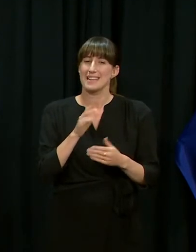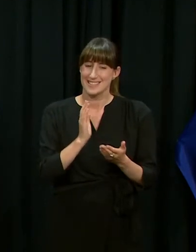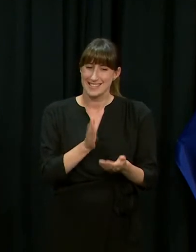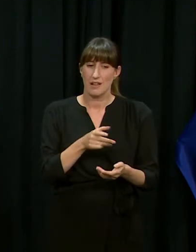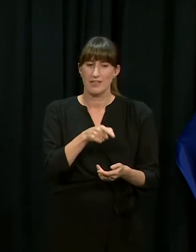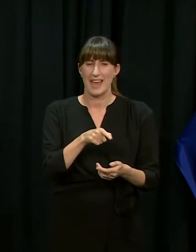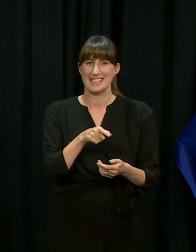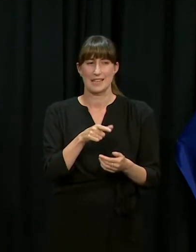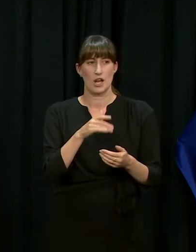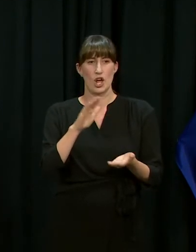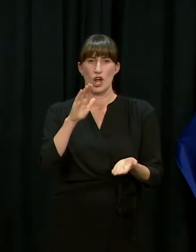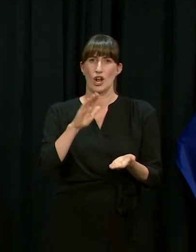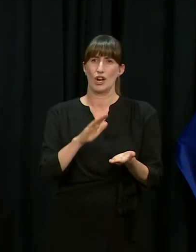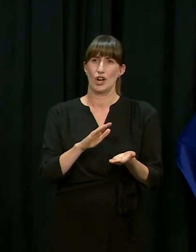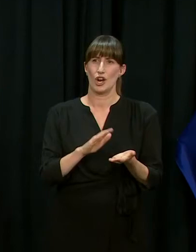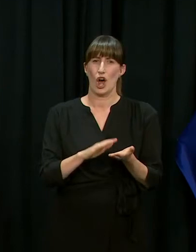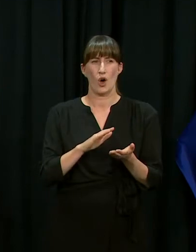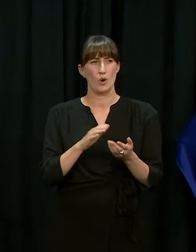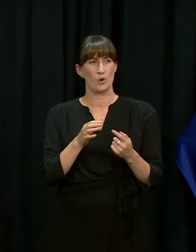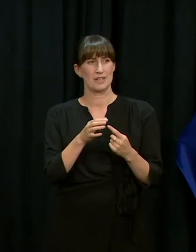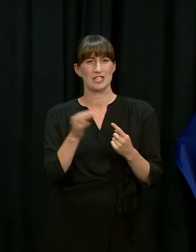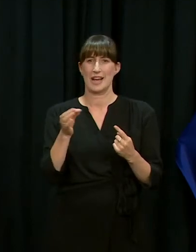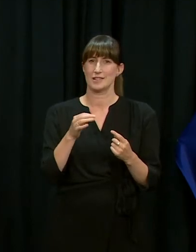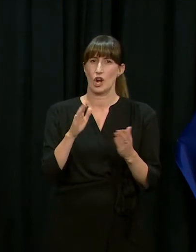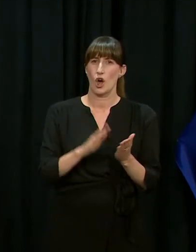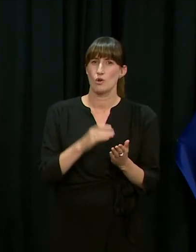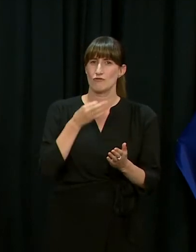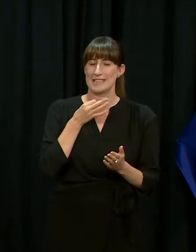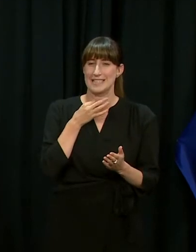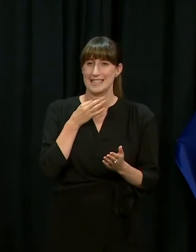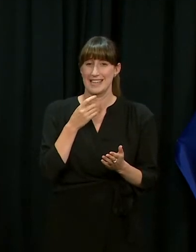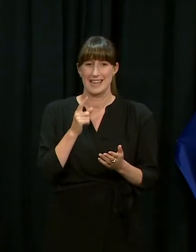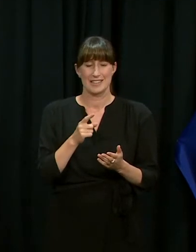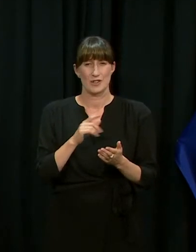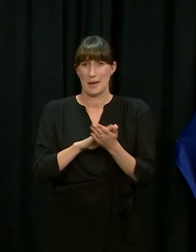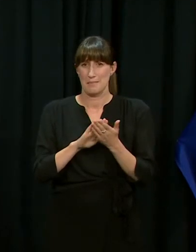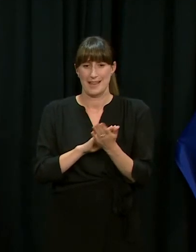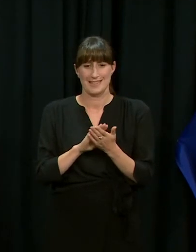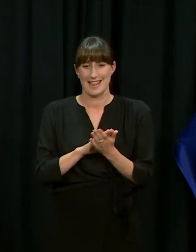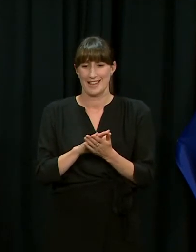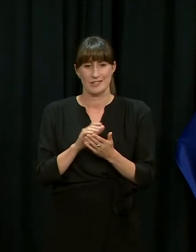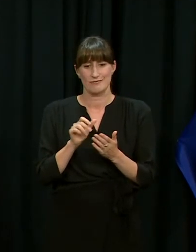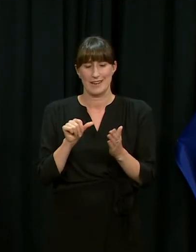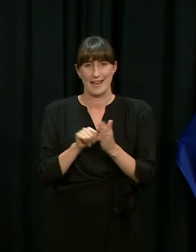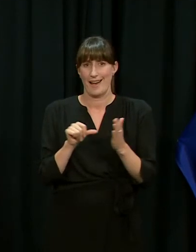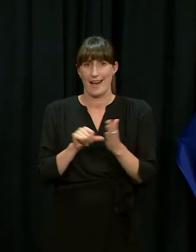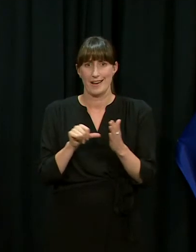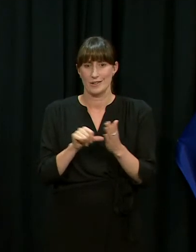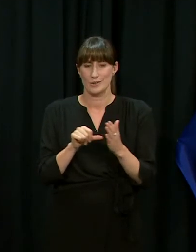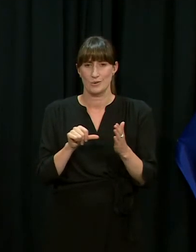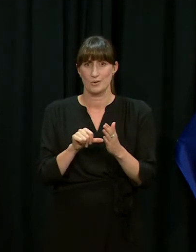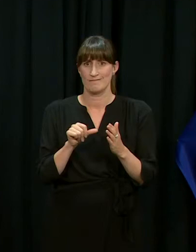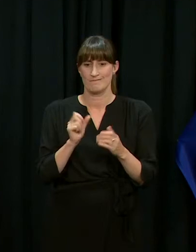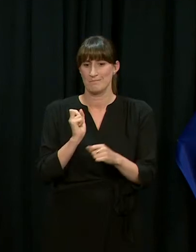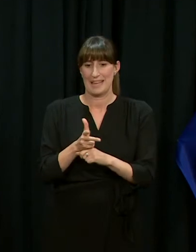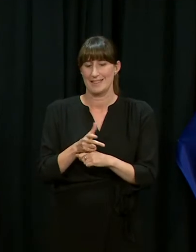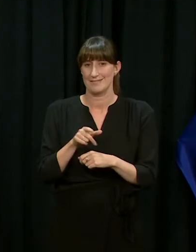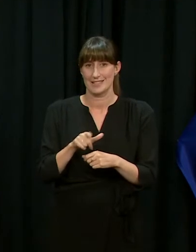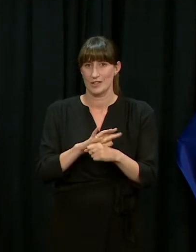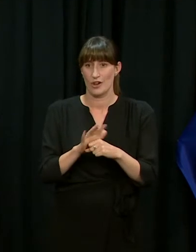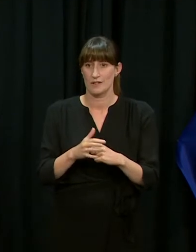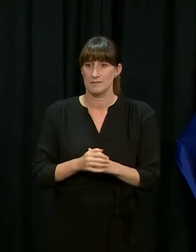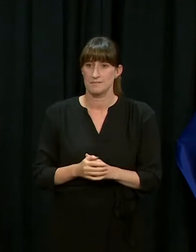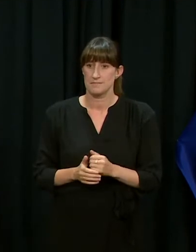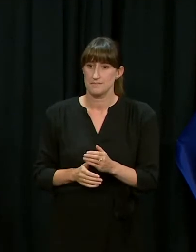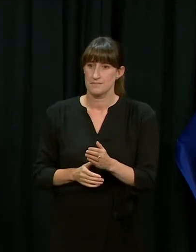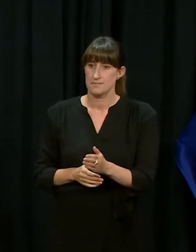a tricky virus and people are doing the very best they can. You worry that there might be quite a lot of complacency after people get vaccinated,